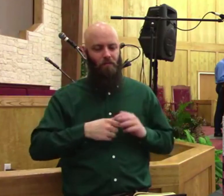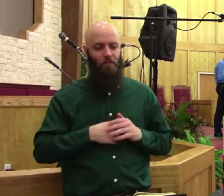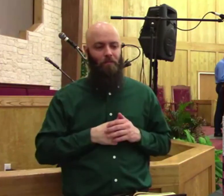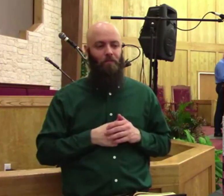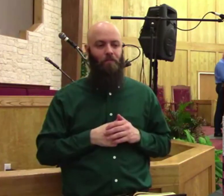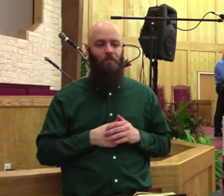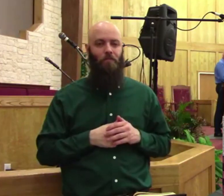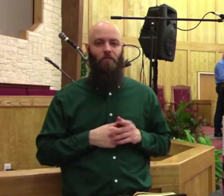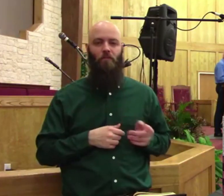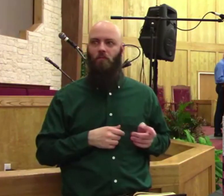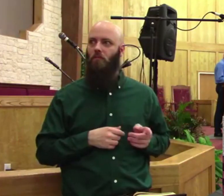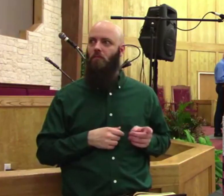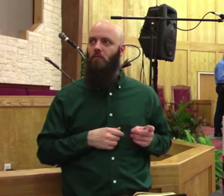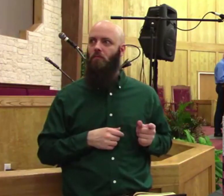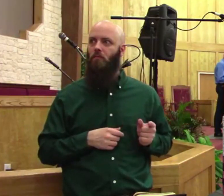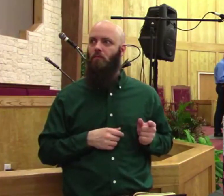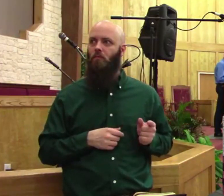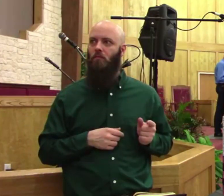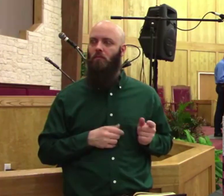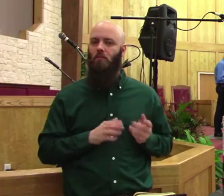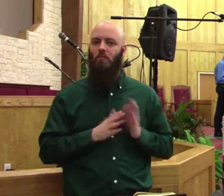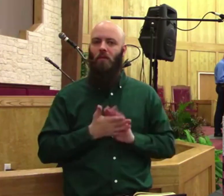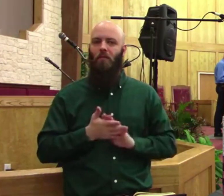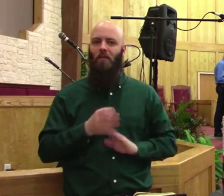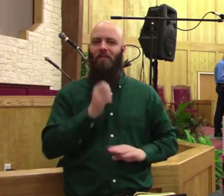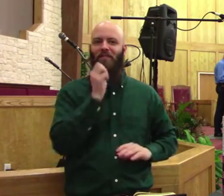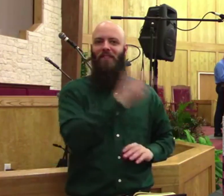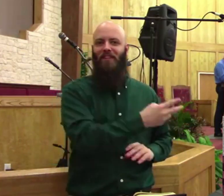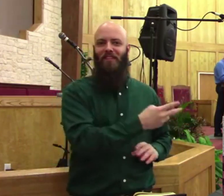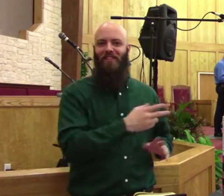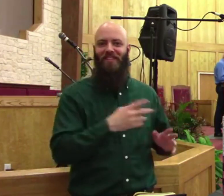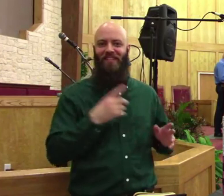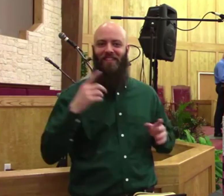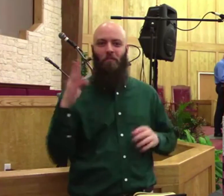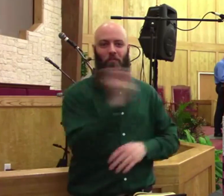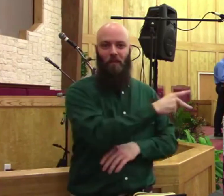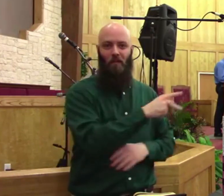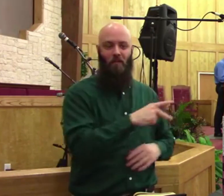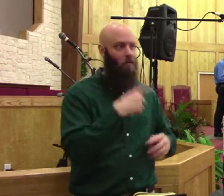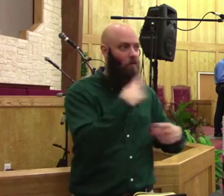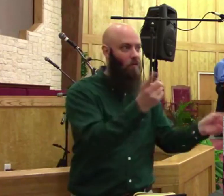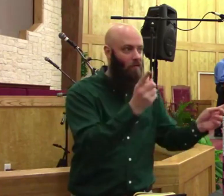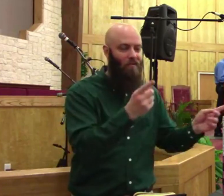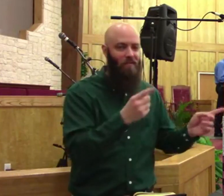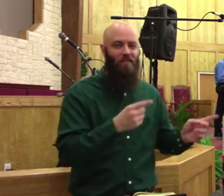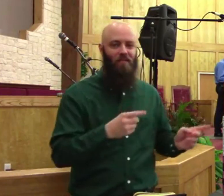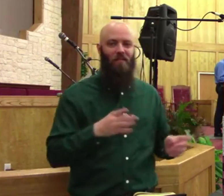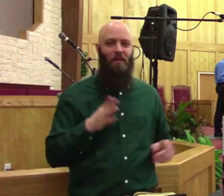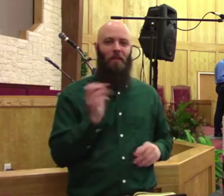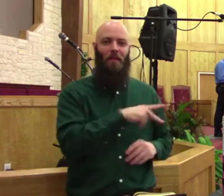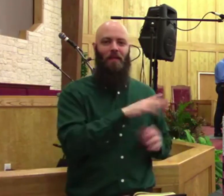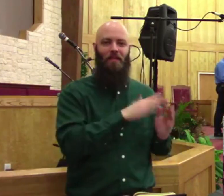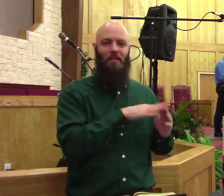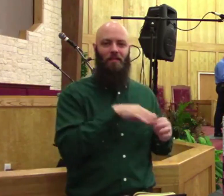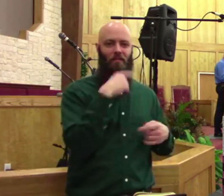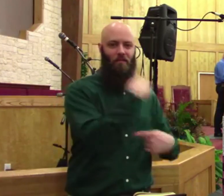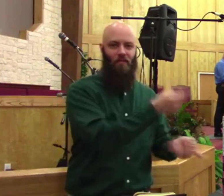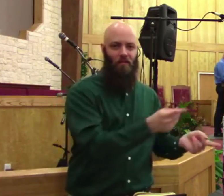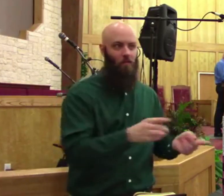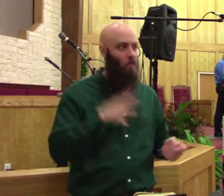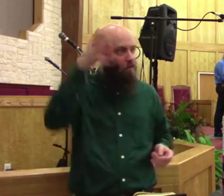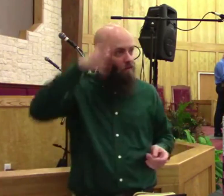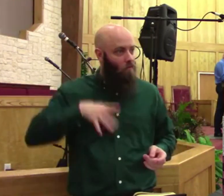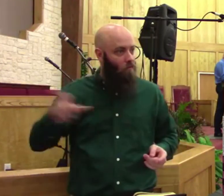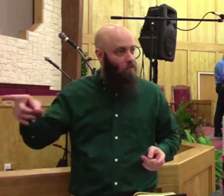And so she immediately becomes evangelist. She goes back into the Samaritan village. There is a man to